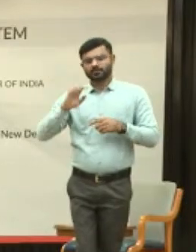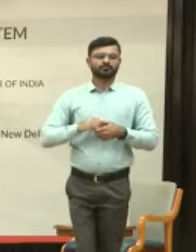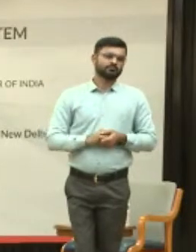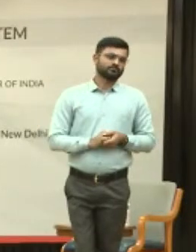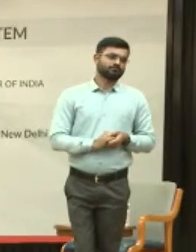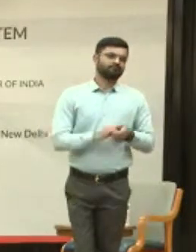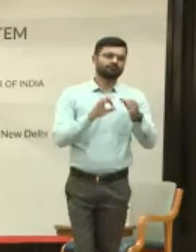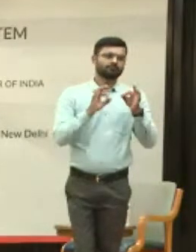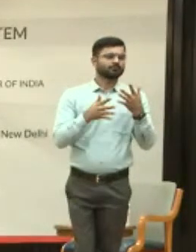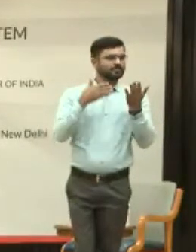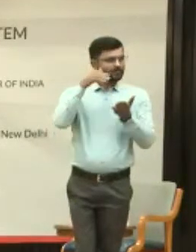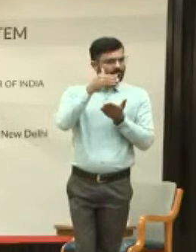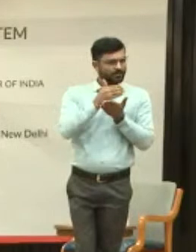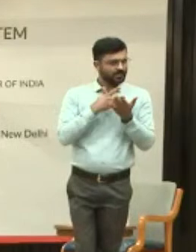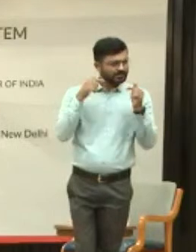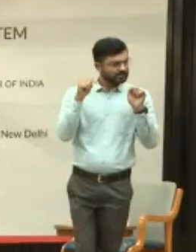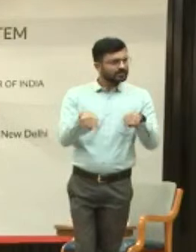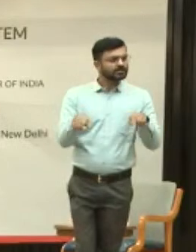1934 exists even today.